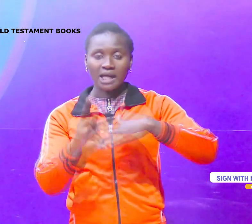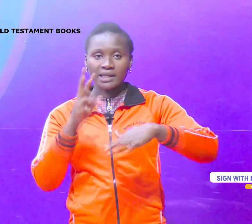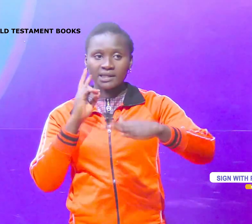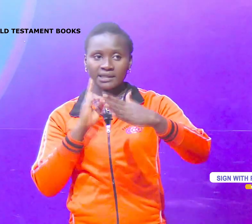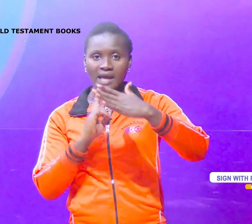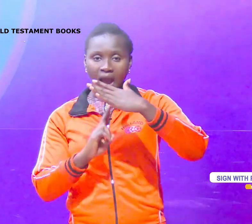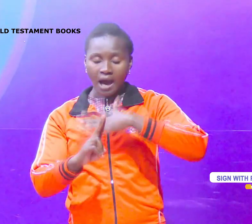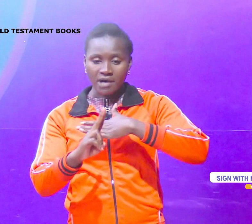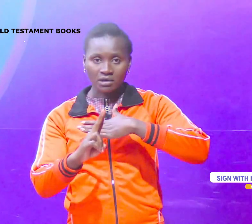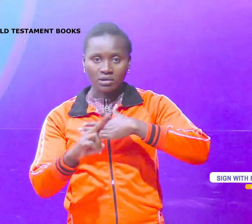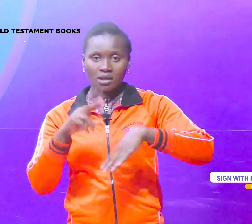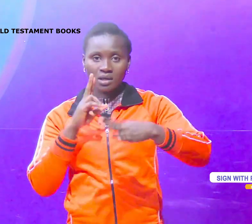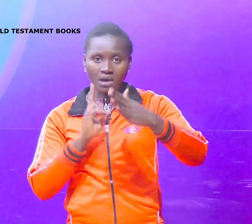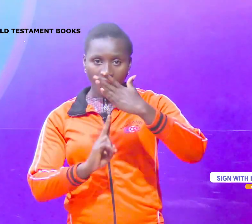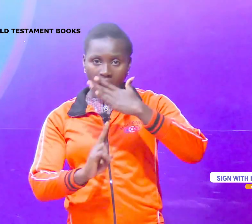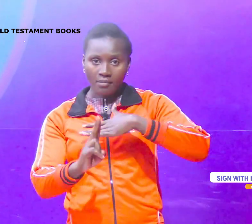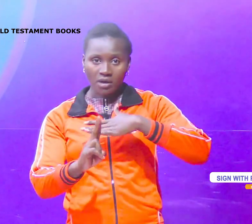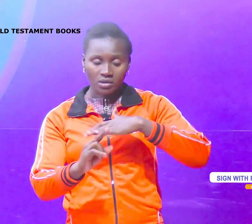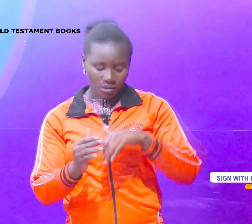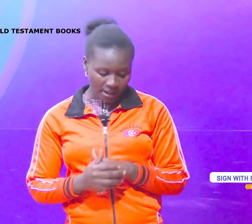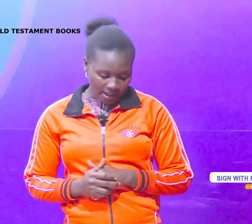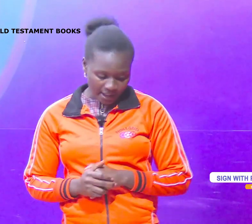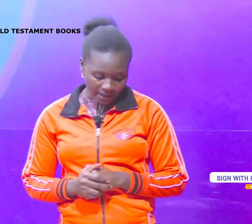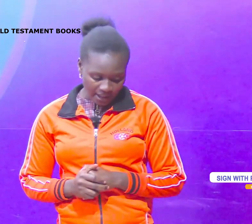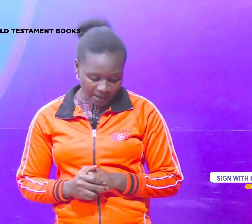this. Habakkuk. And then